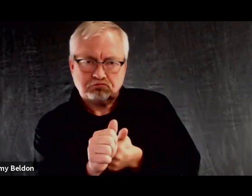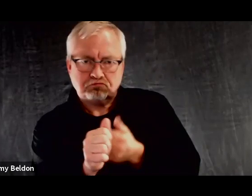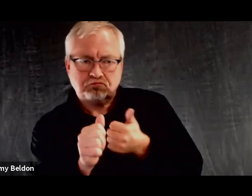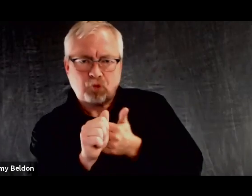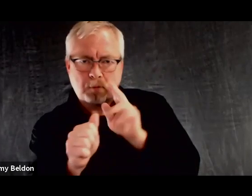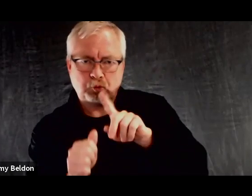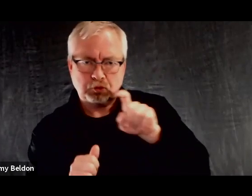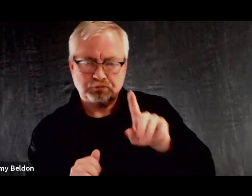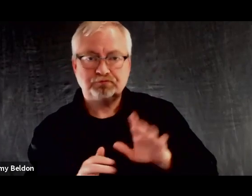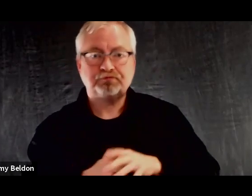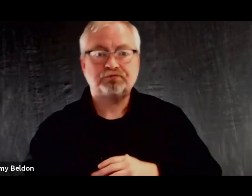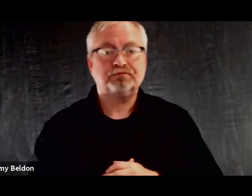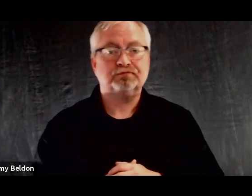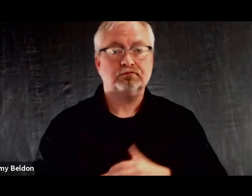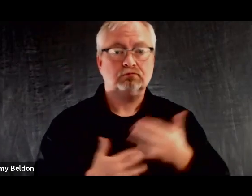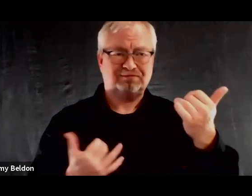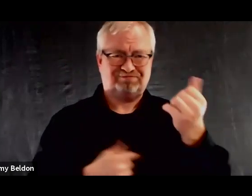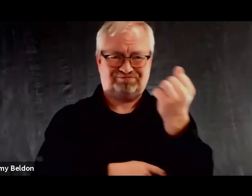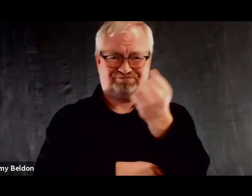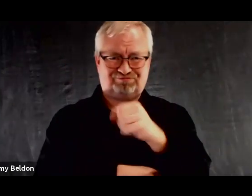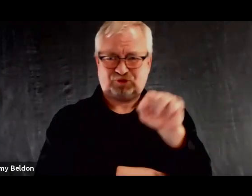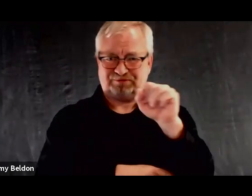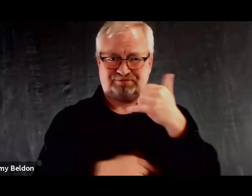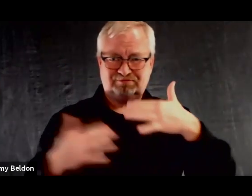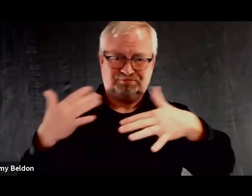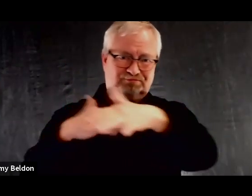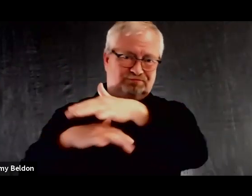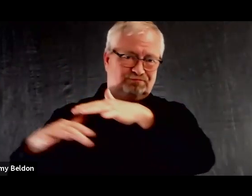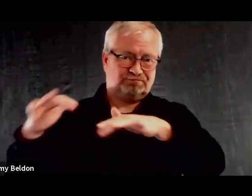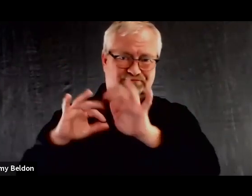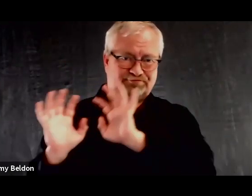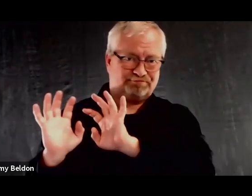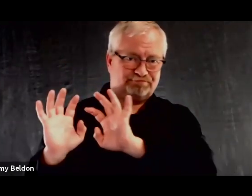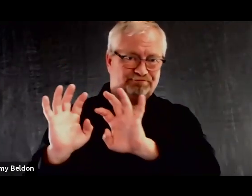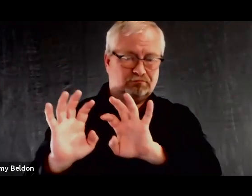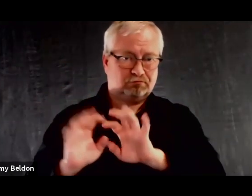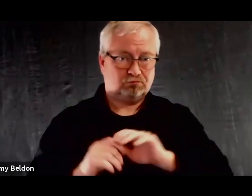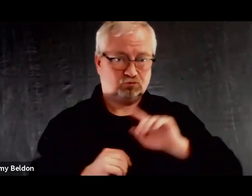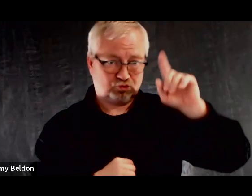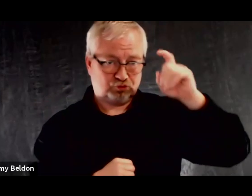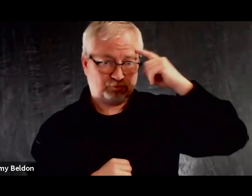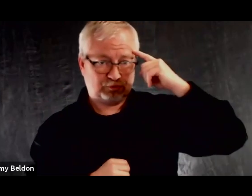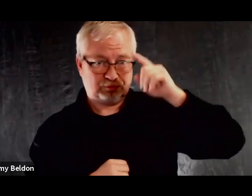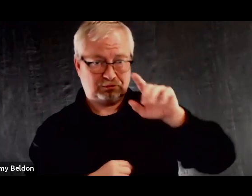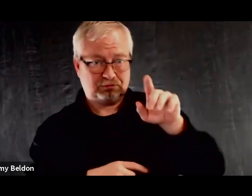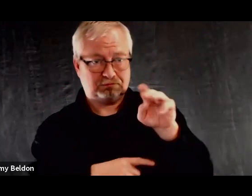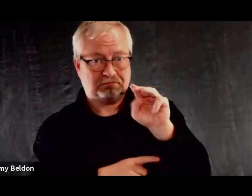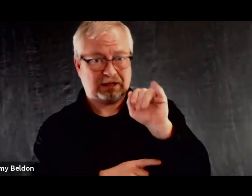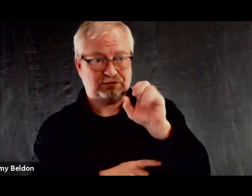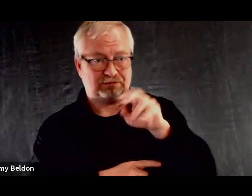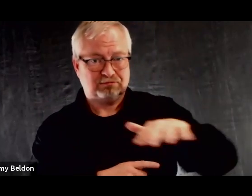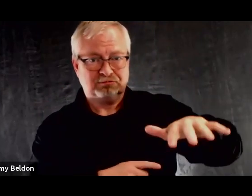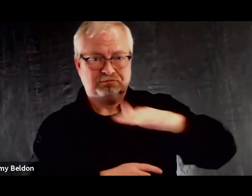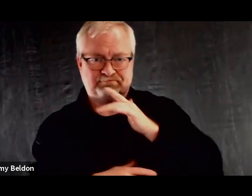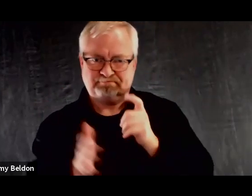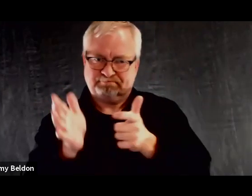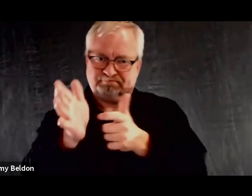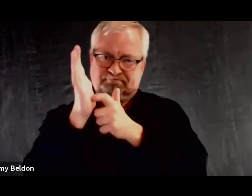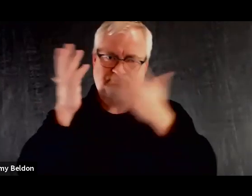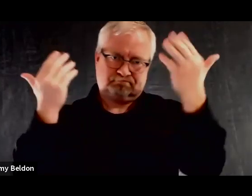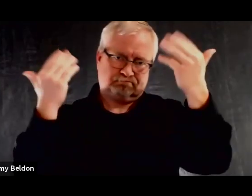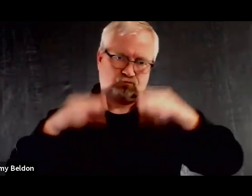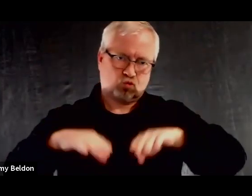protesters outside the governor's residence demanding a quick reopening of the state. There have also been political personnel that